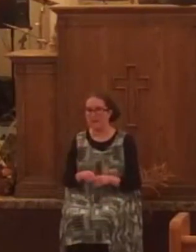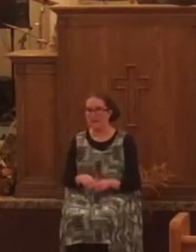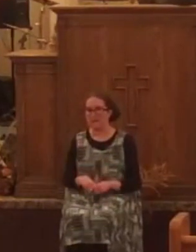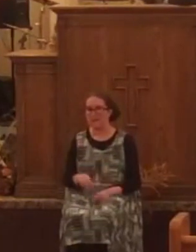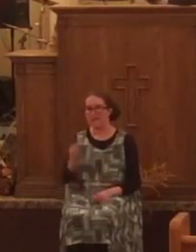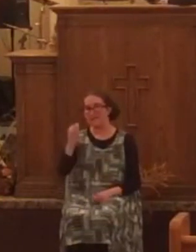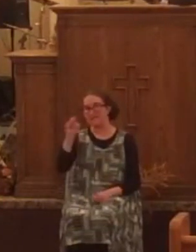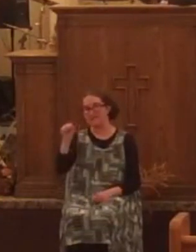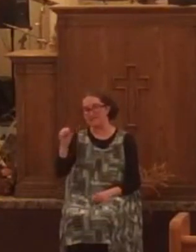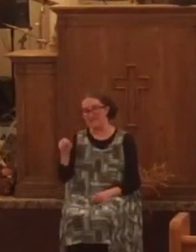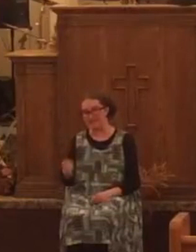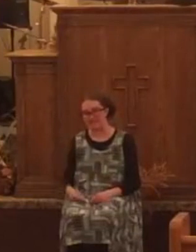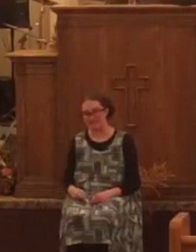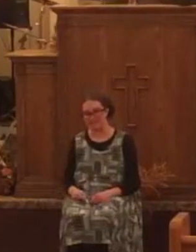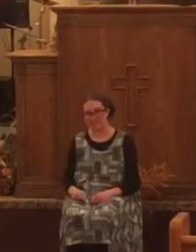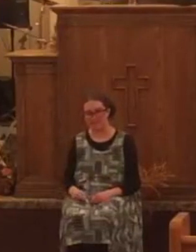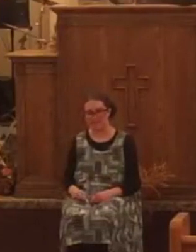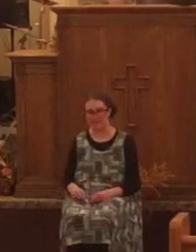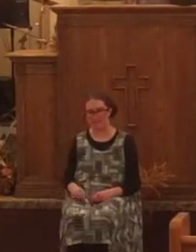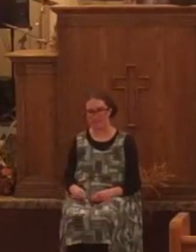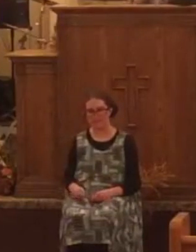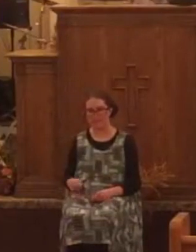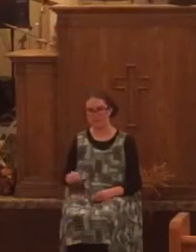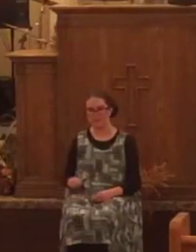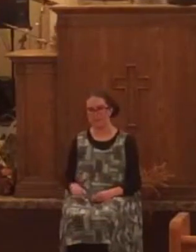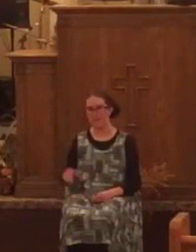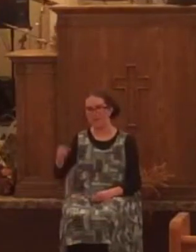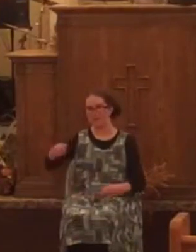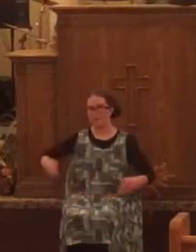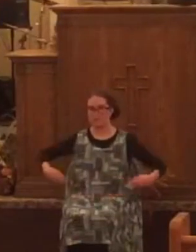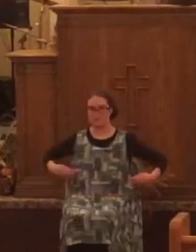of her. So she'd be doing the monkey.